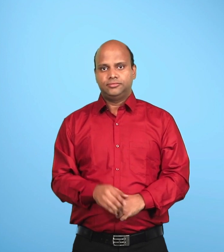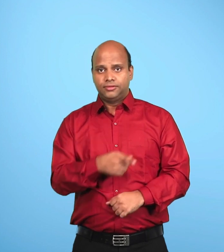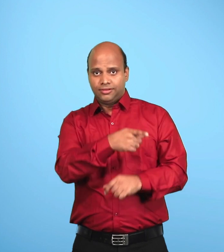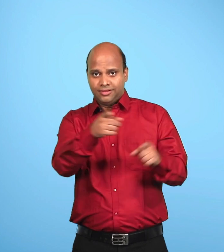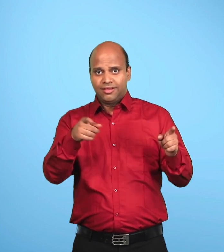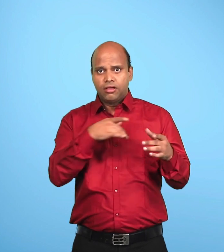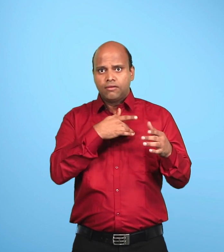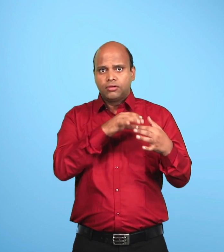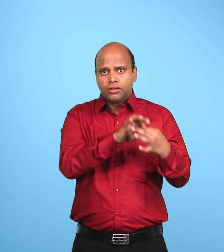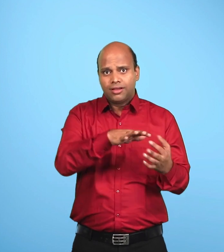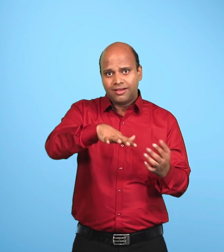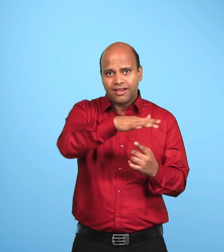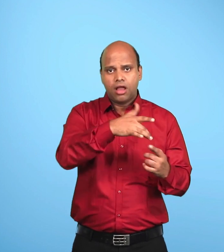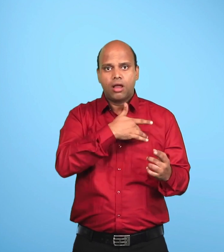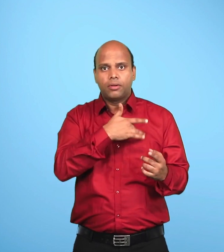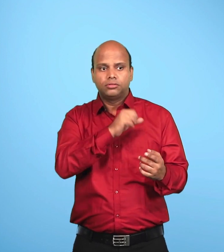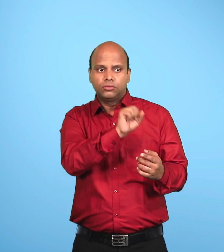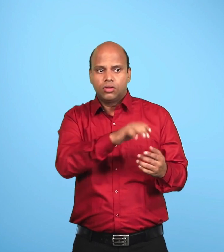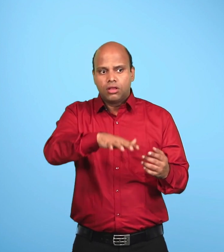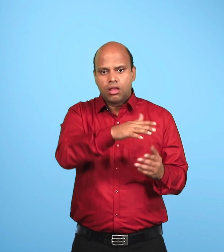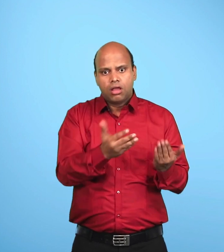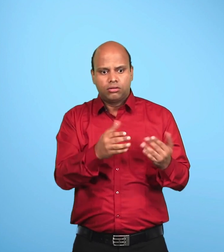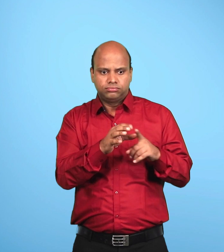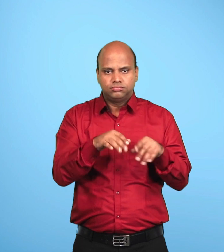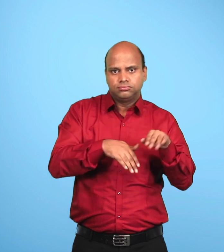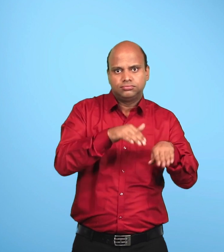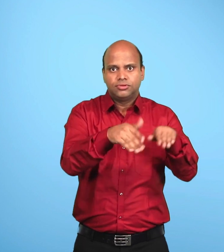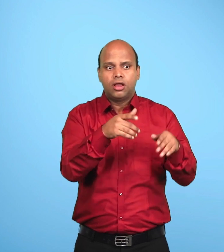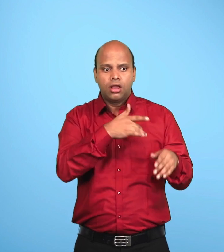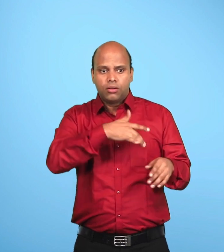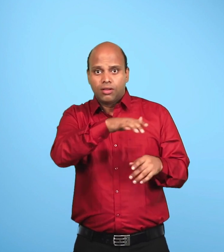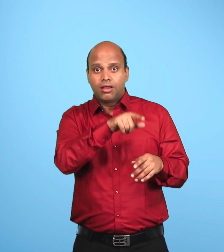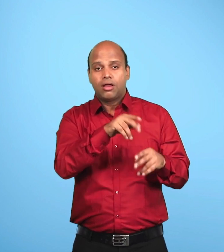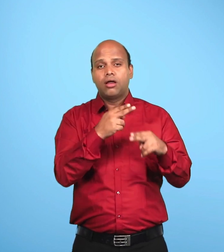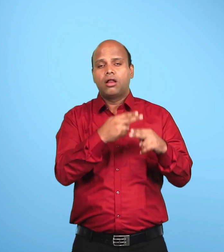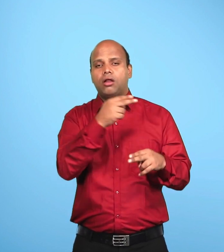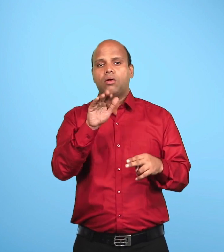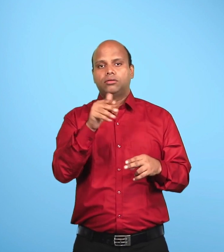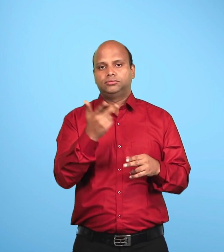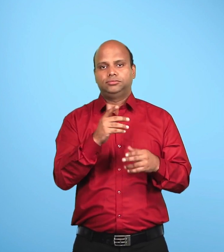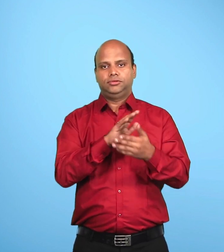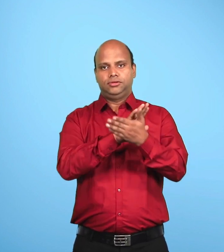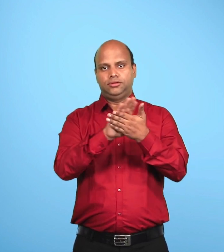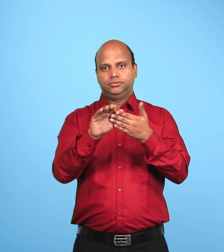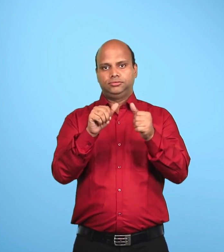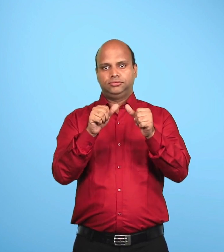we will find that they have certain features that help them live in the surroundings in which they are normally found.